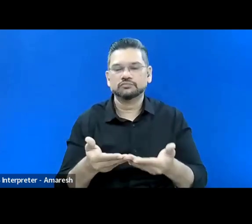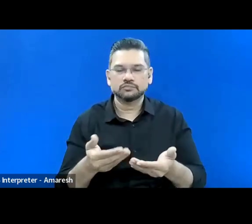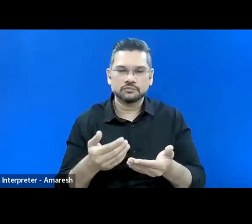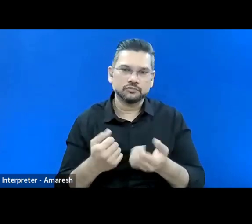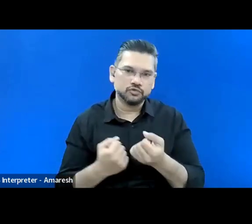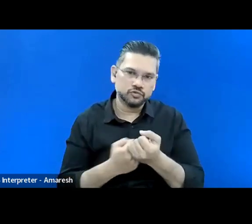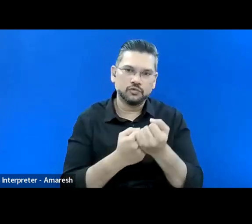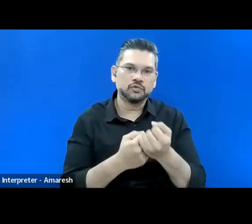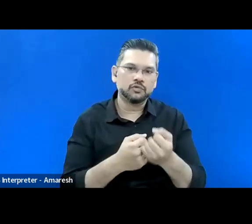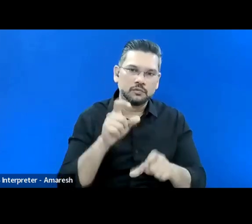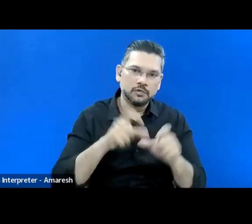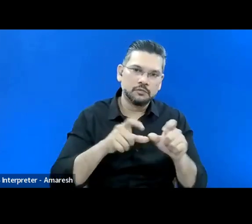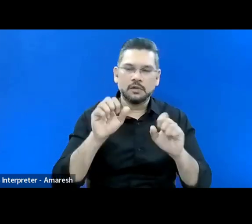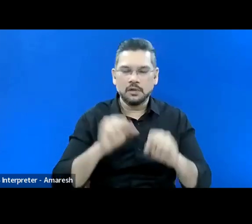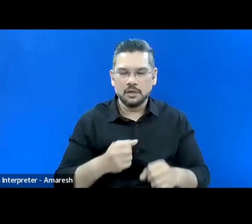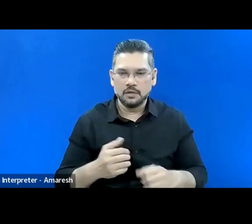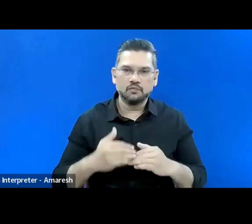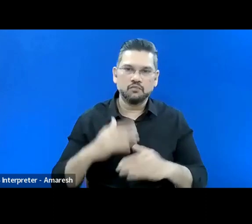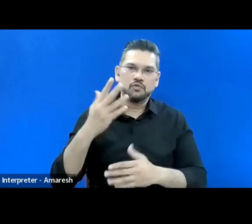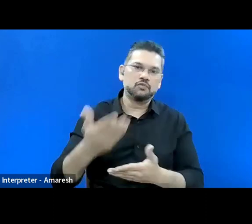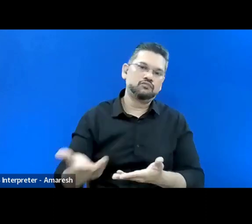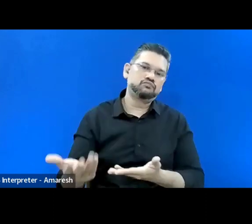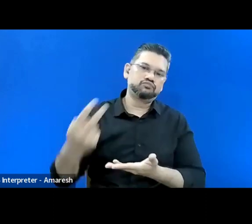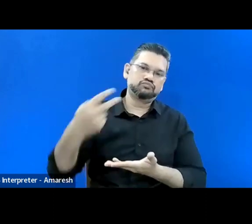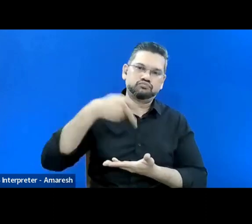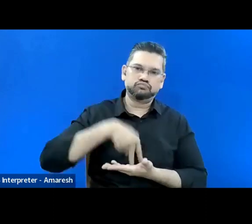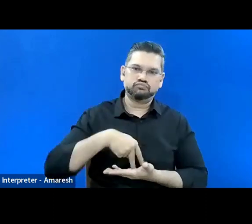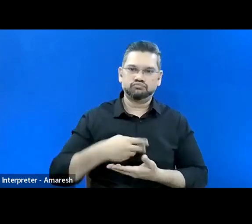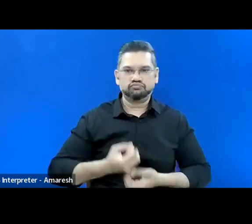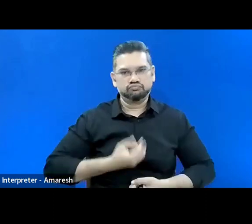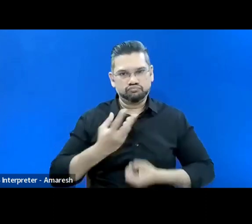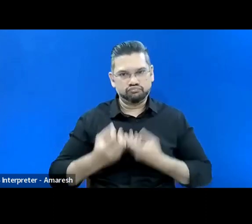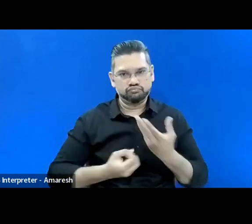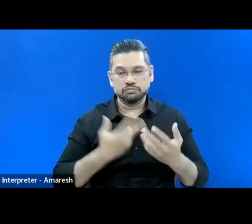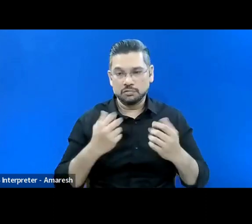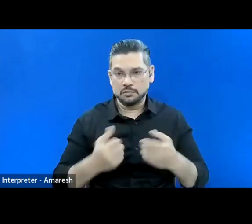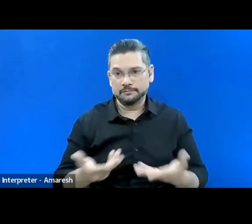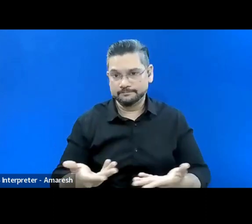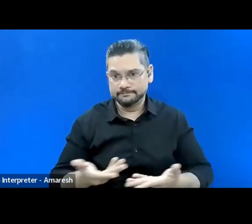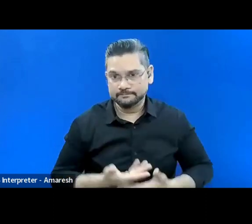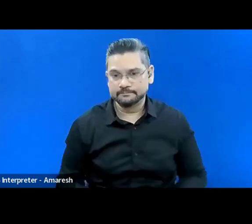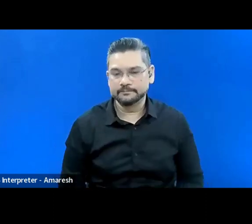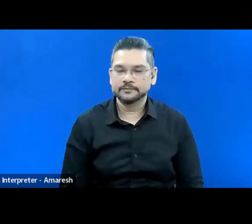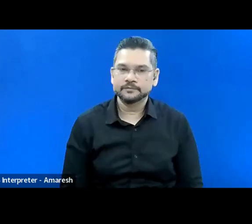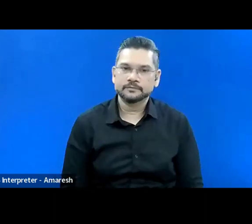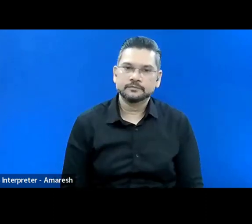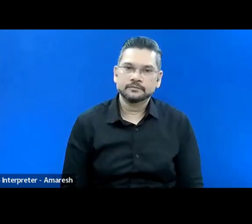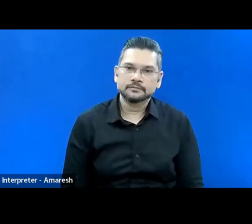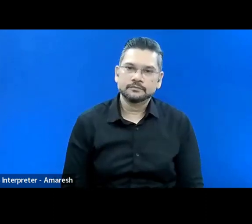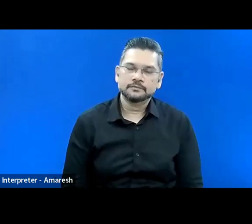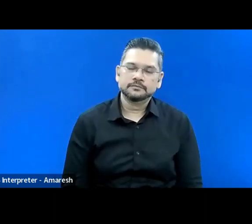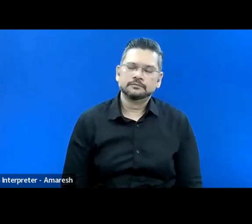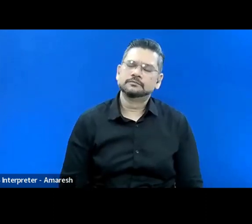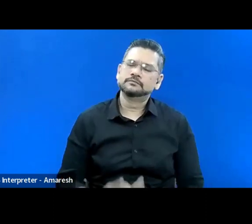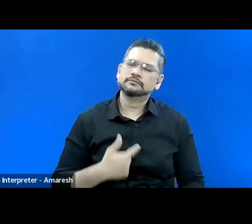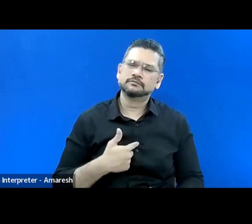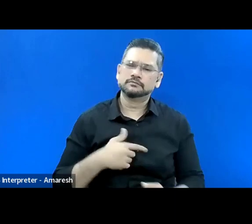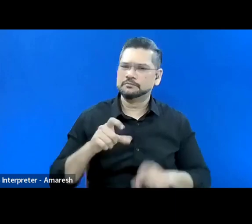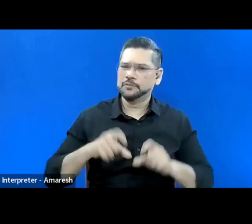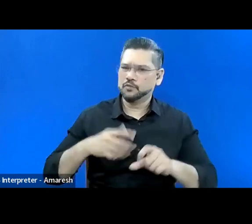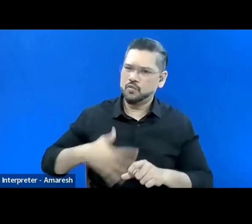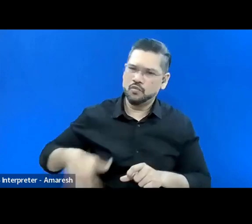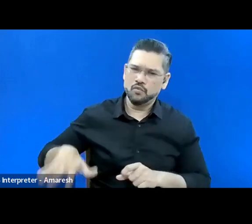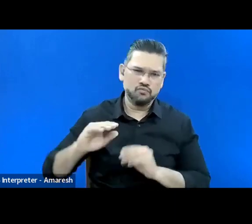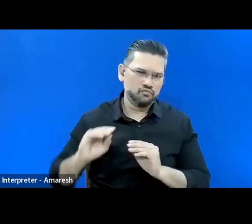also, I think one request from my side here is that we are all young people, and definitely we